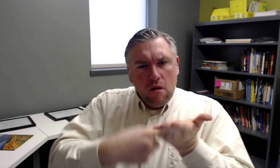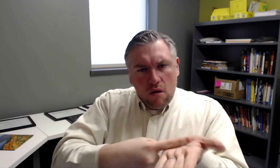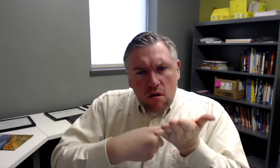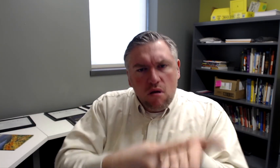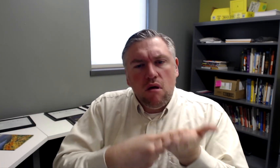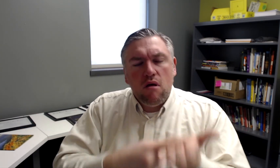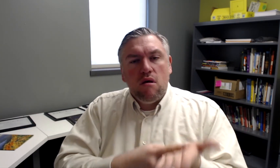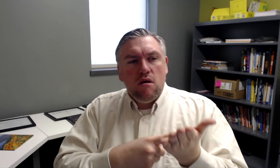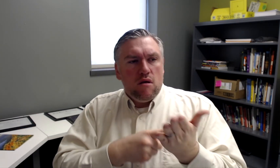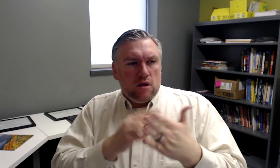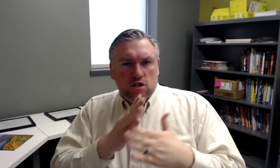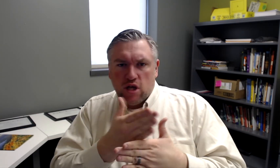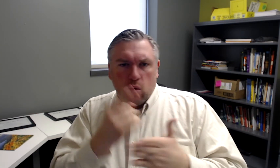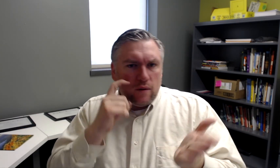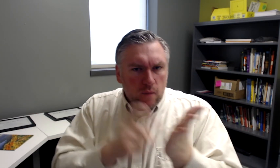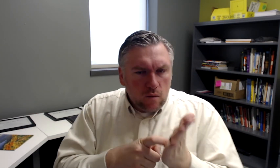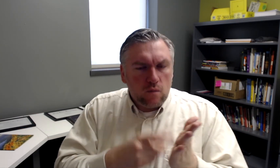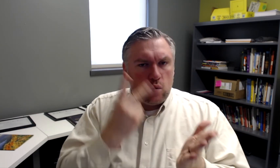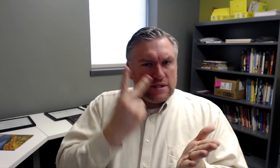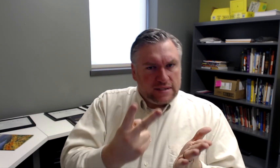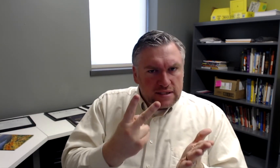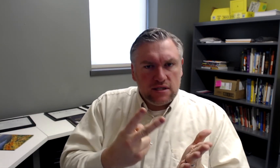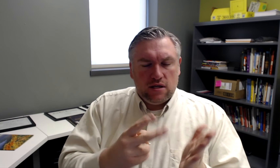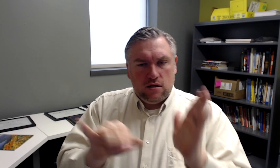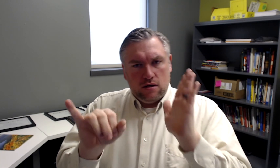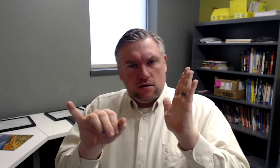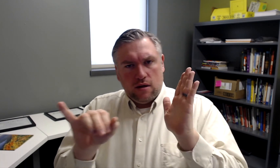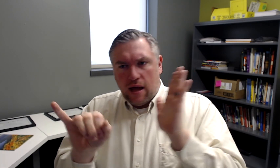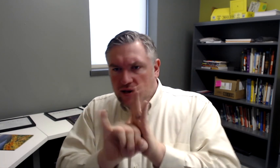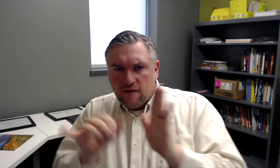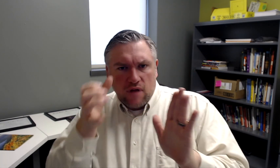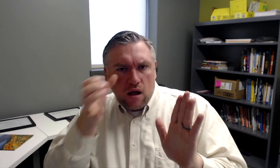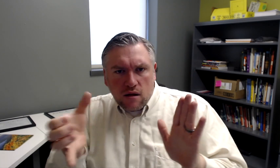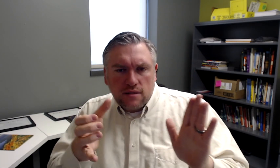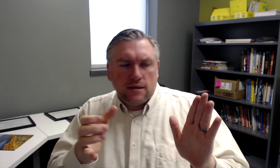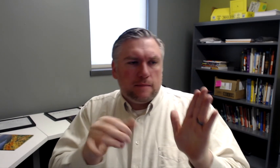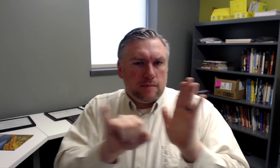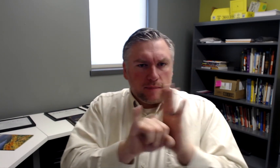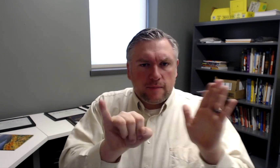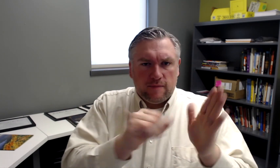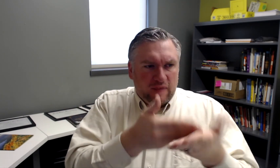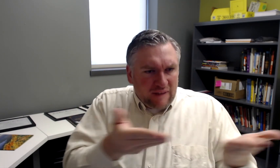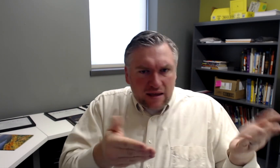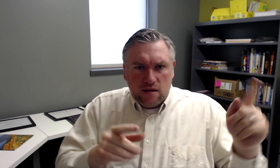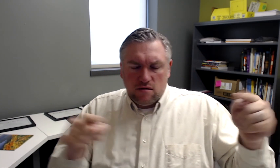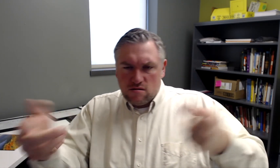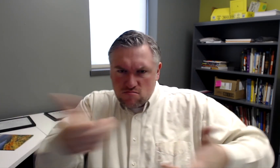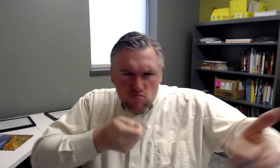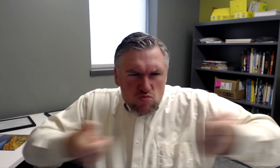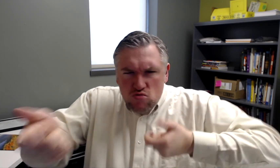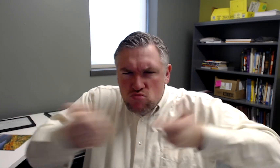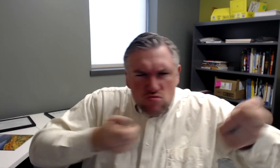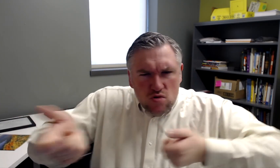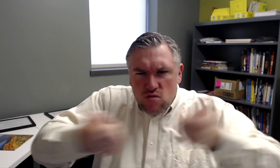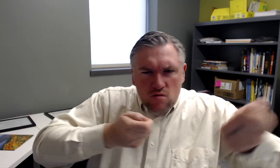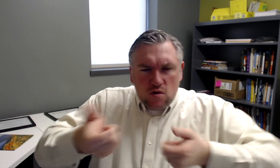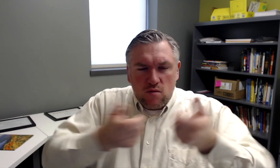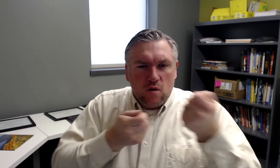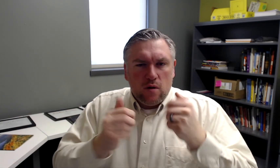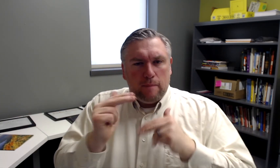to pull it out and discuss and share what they notice and what they see, identify concepts, identify things. There's so